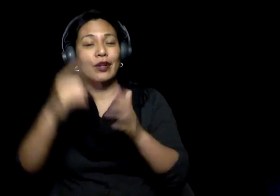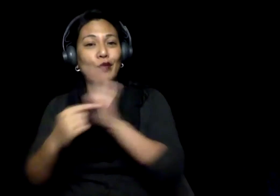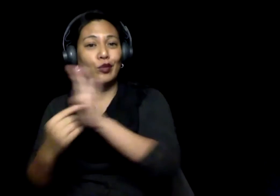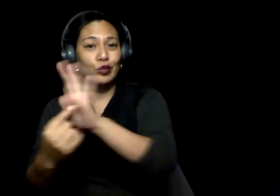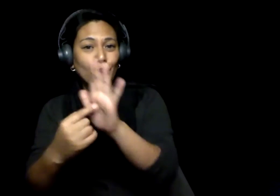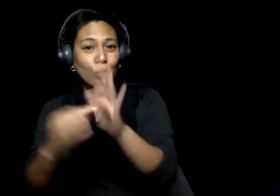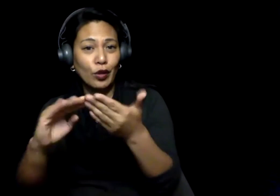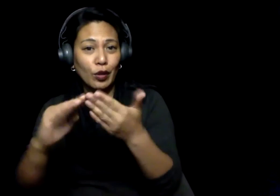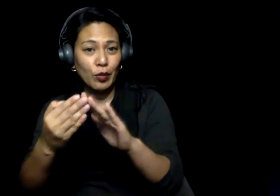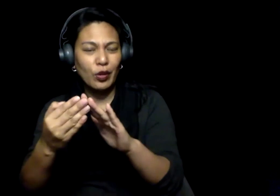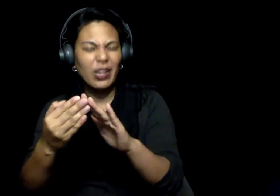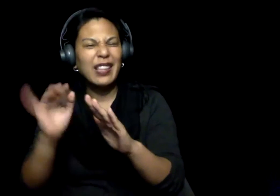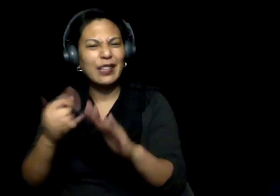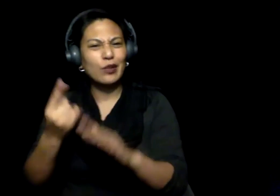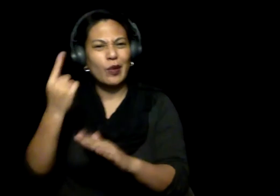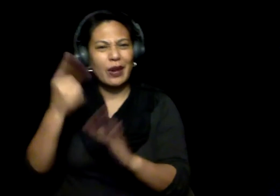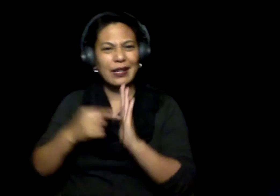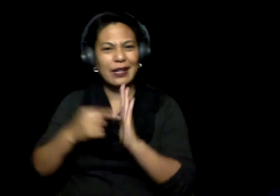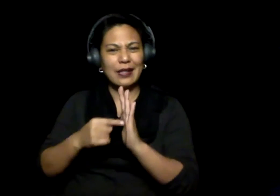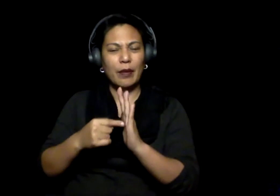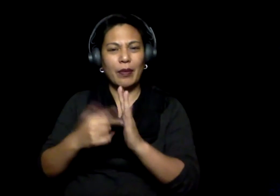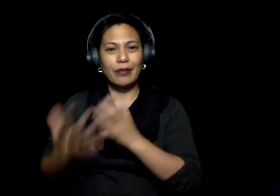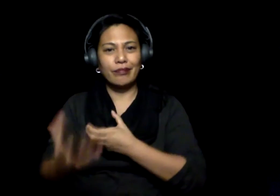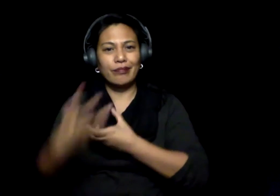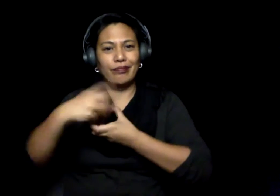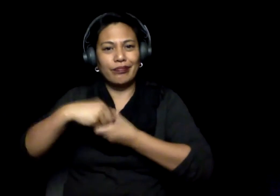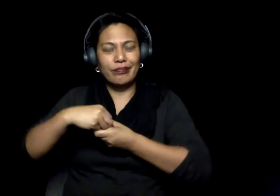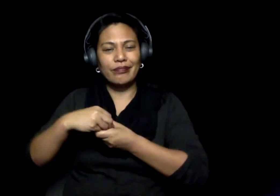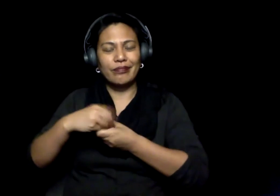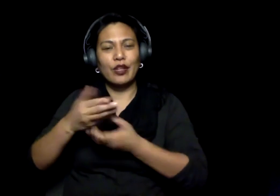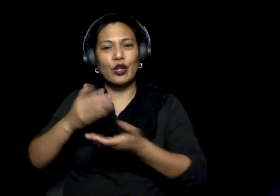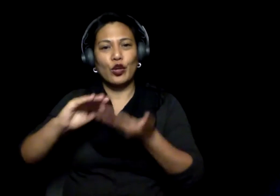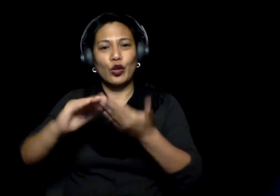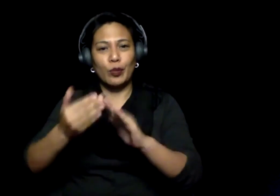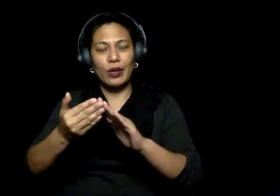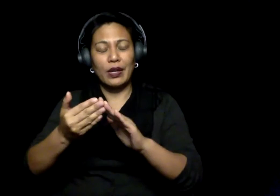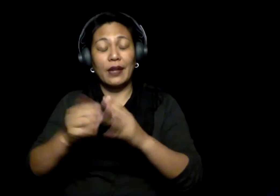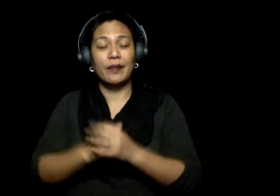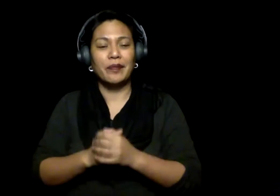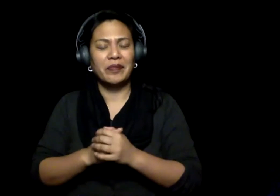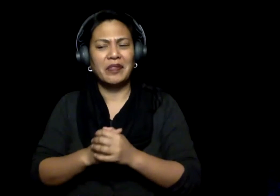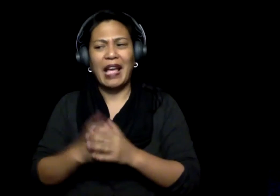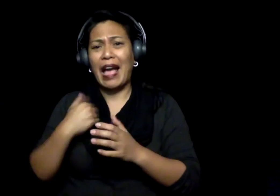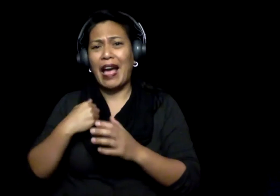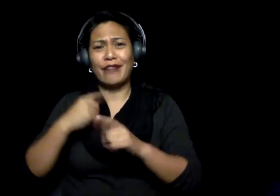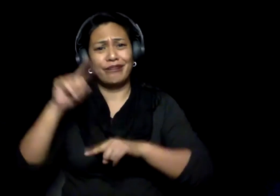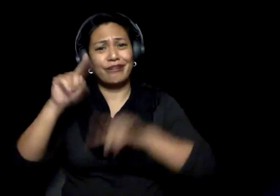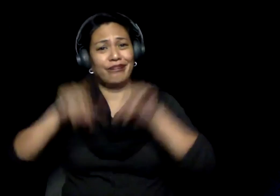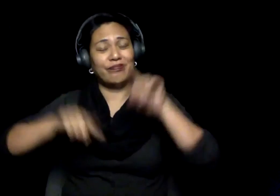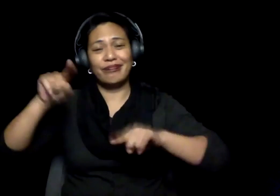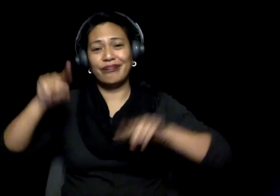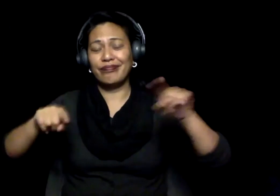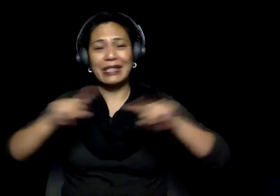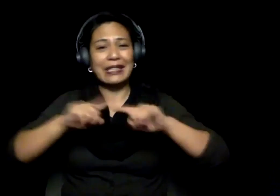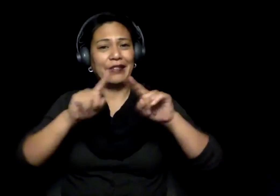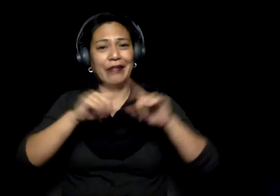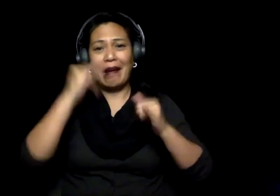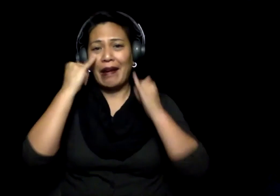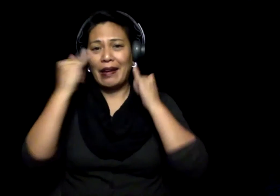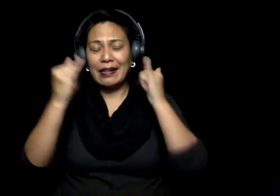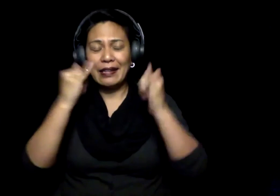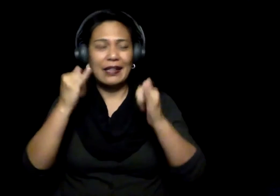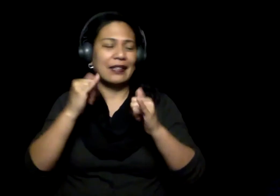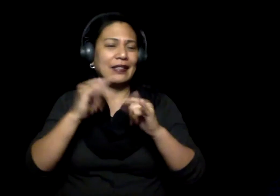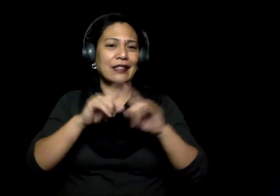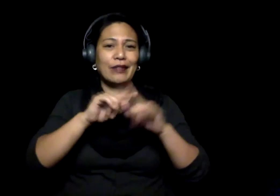engaging in that kind of collaborative creation way. There've been all sorts of different formats that people have used.